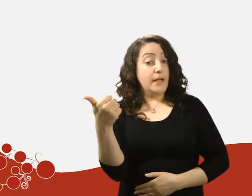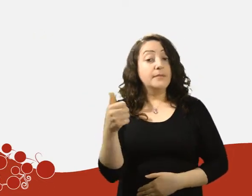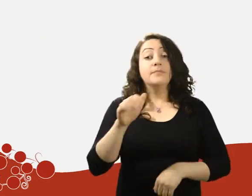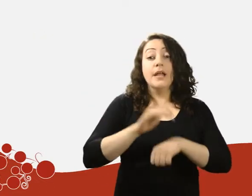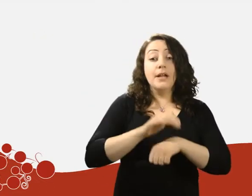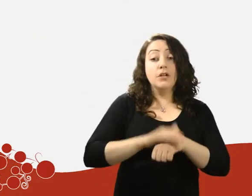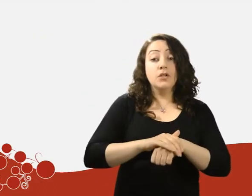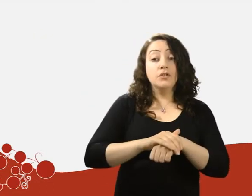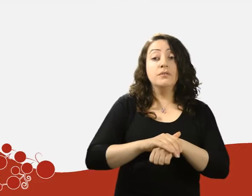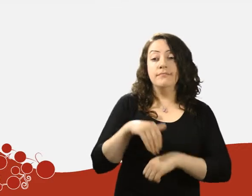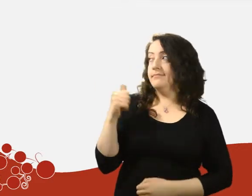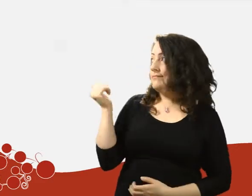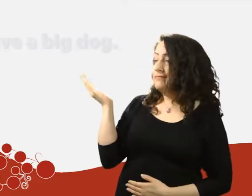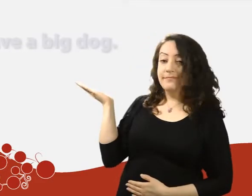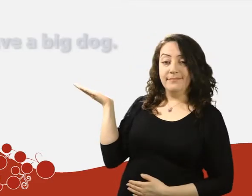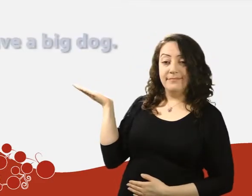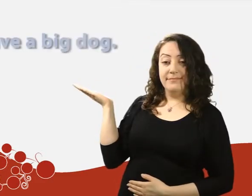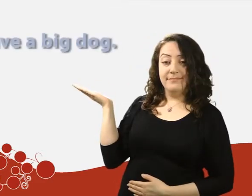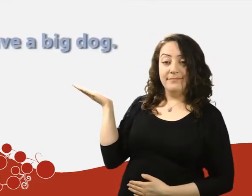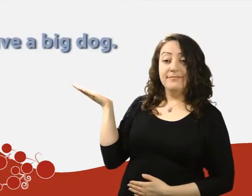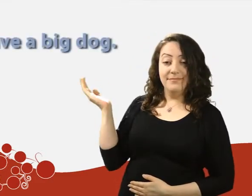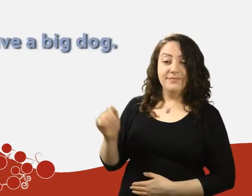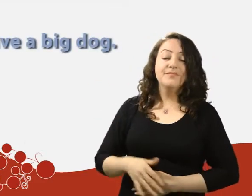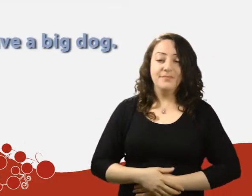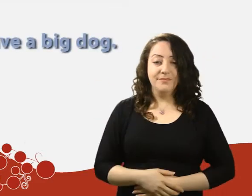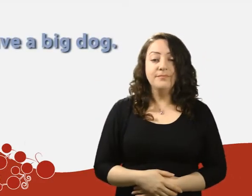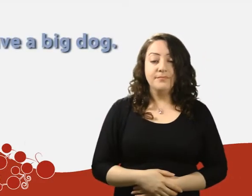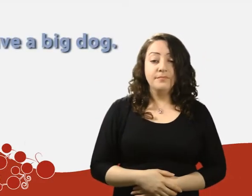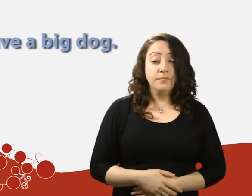Or how about the sentence, I have a big dog?